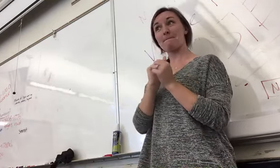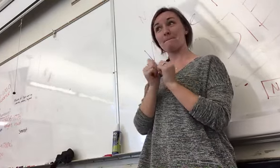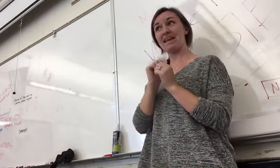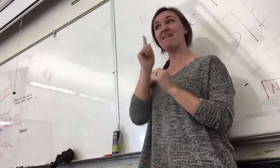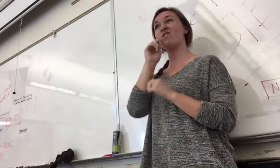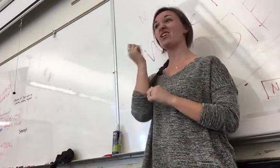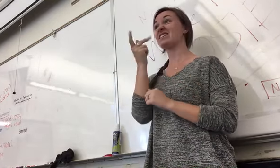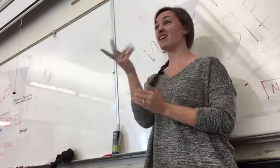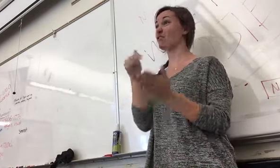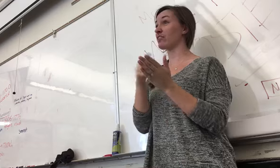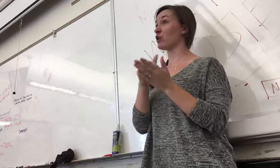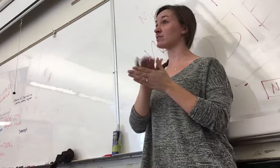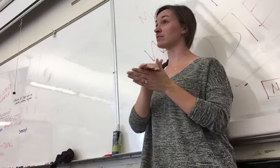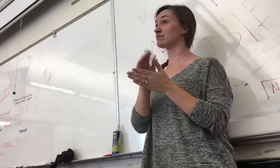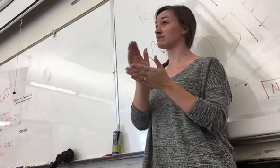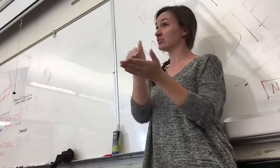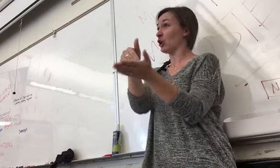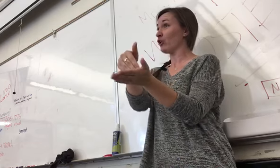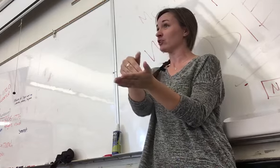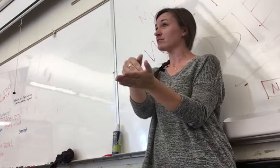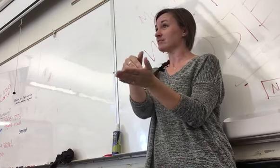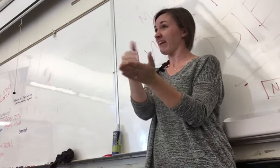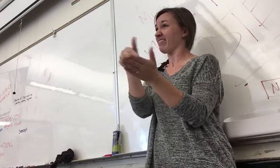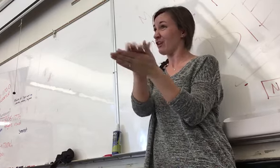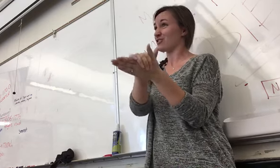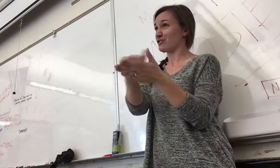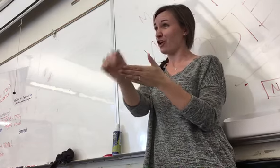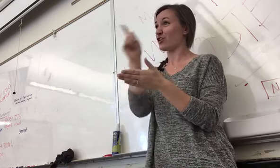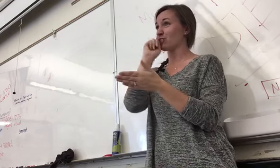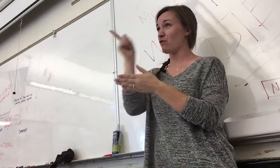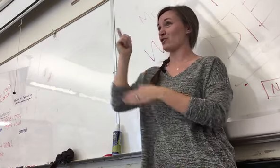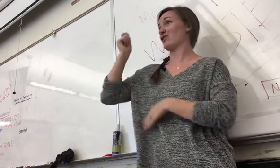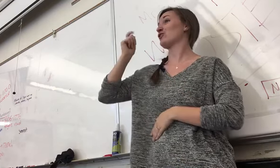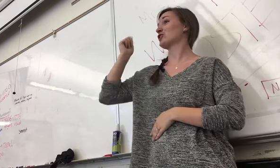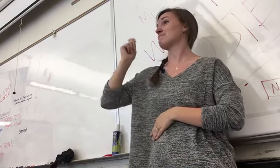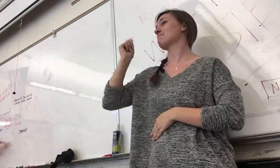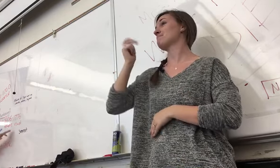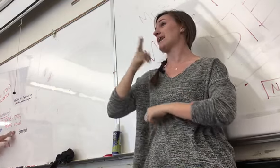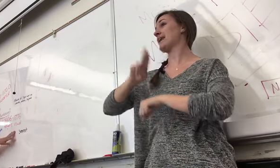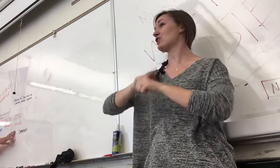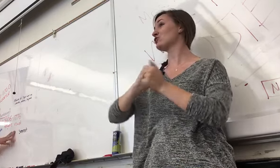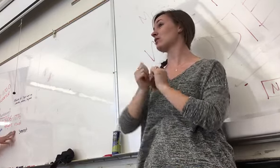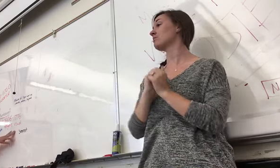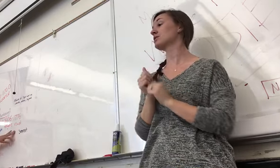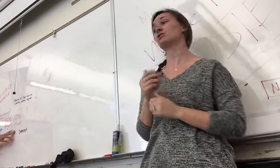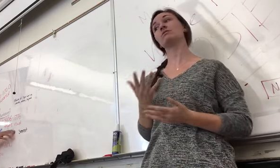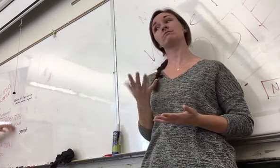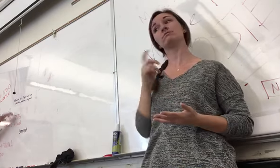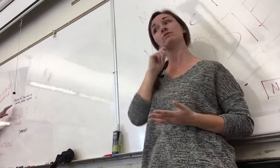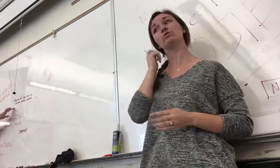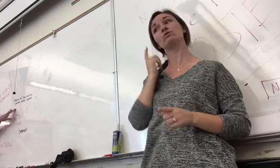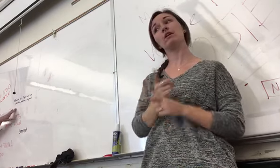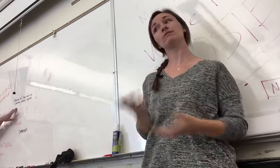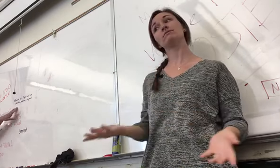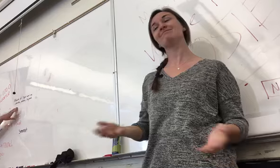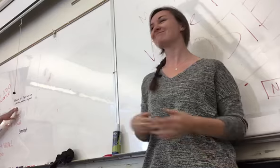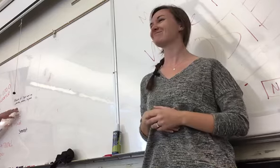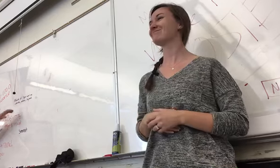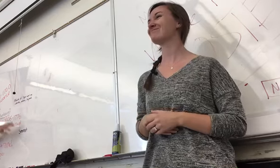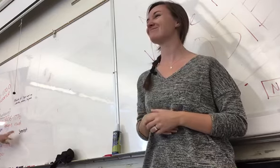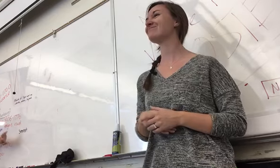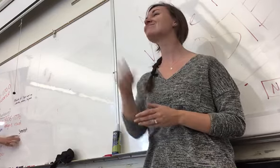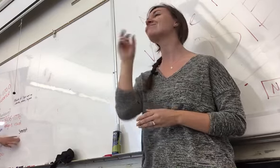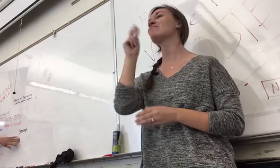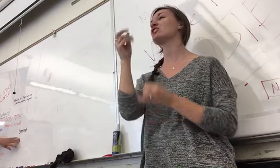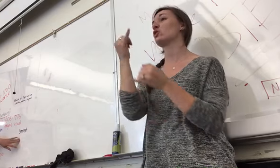several $1,000s of scholarships and a chance to go to nationals in a competition. Yeah, cool. All right, anyways. Okay, so we'll do